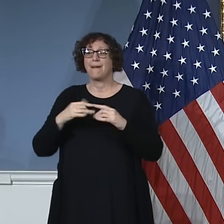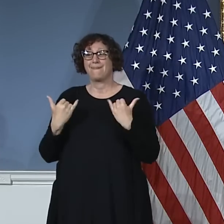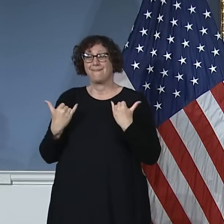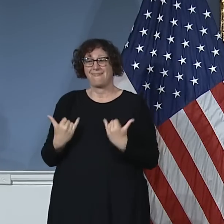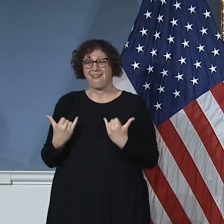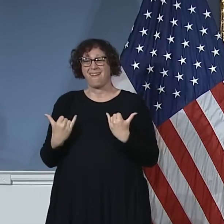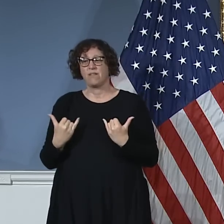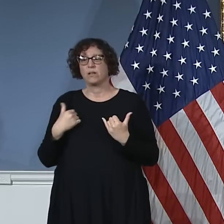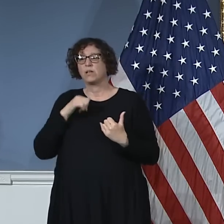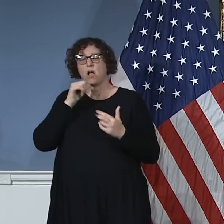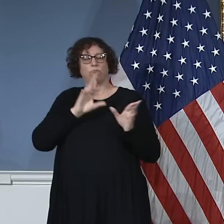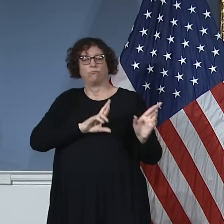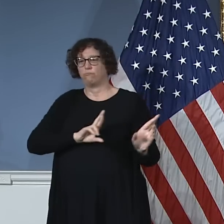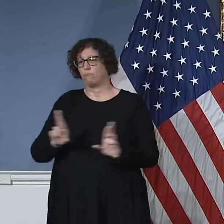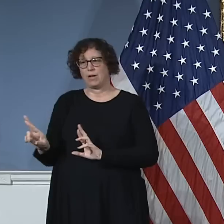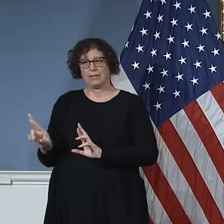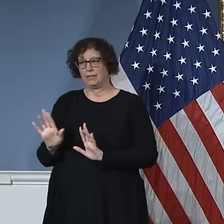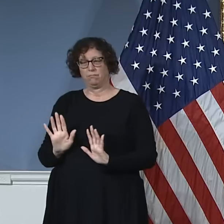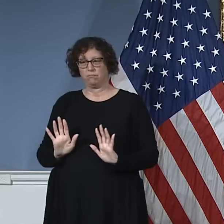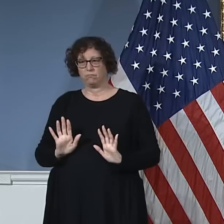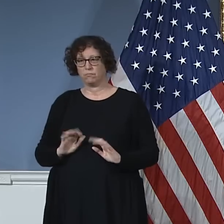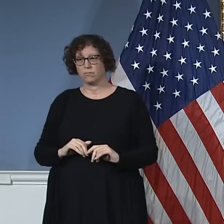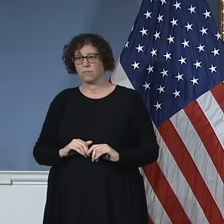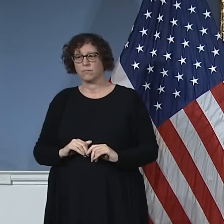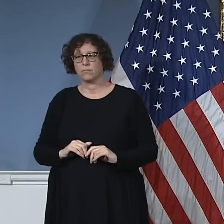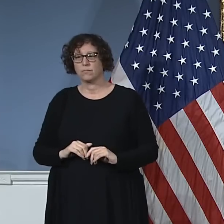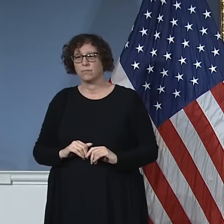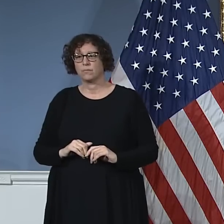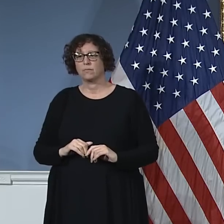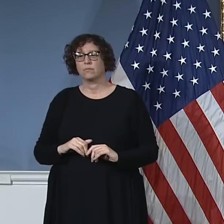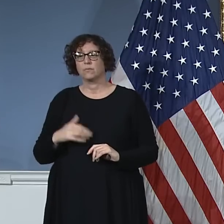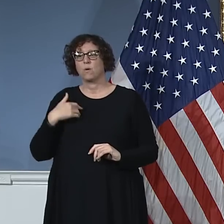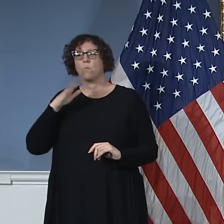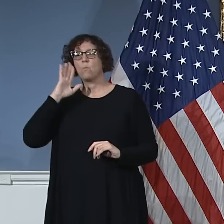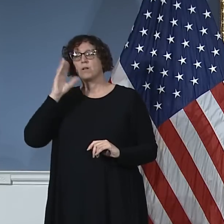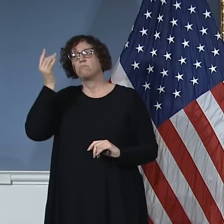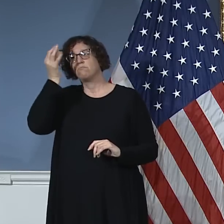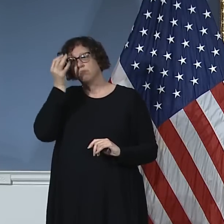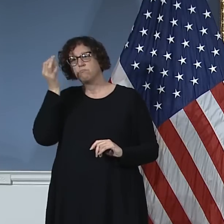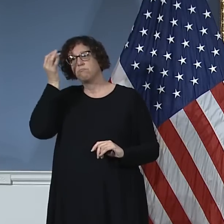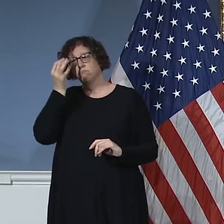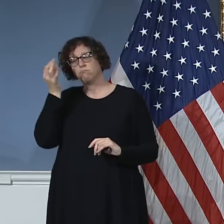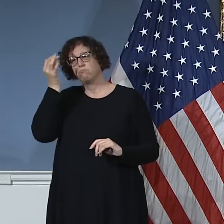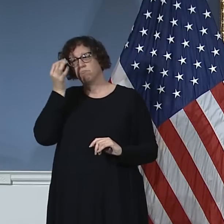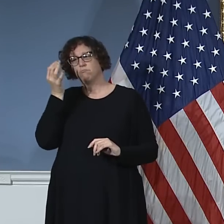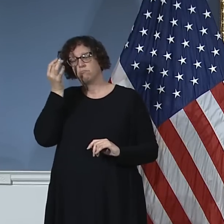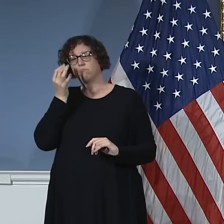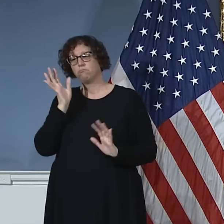a good and interesting idea like this one, I'll say we're going to consider it. But I don't want people turning